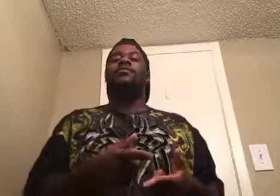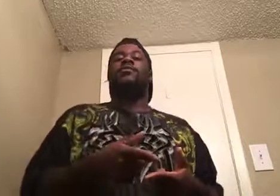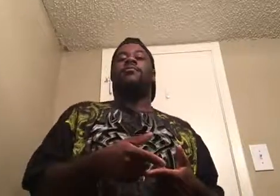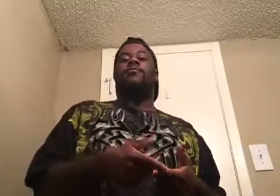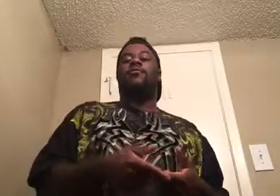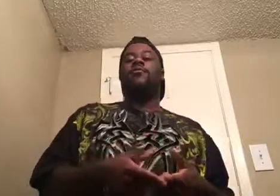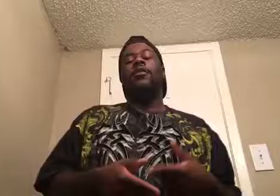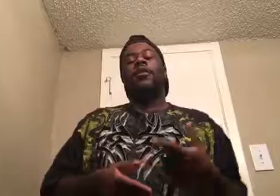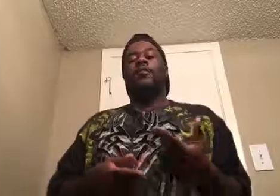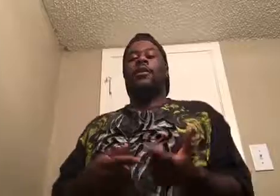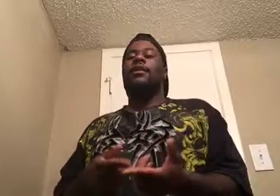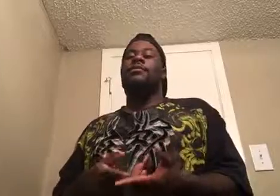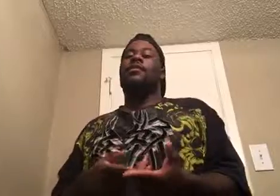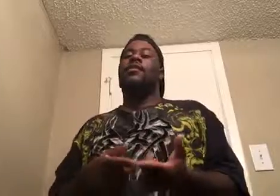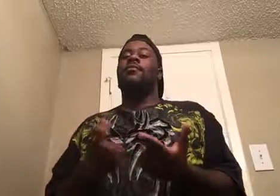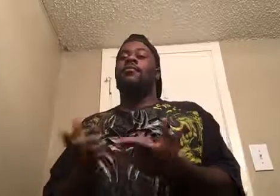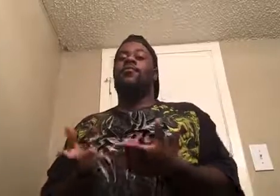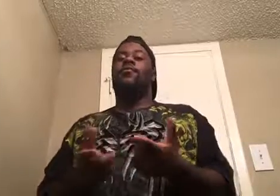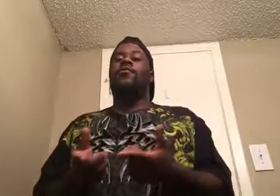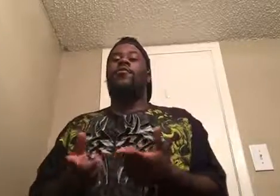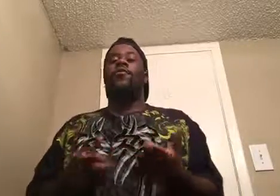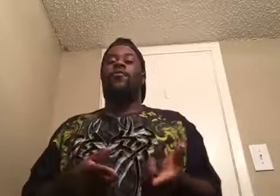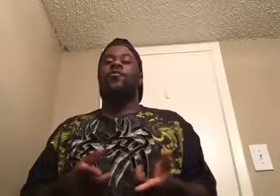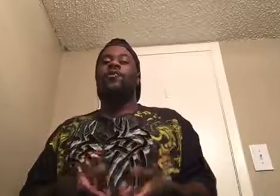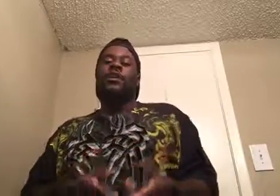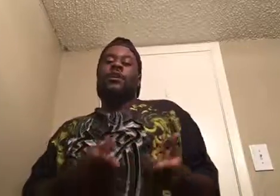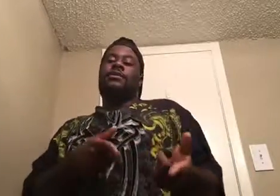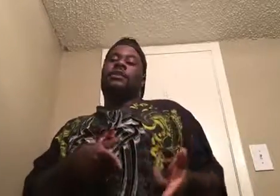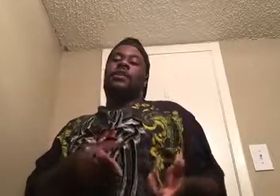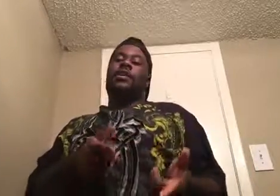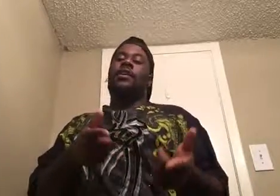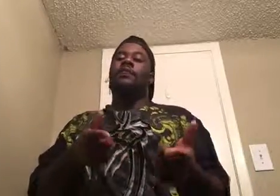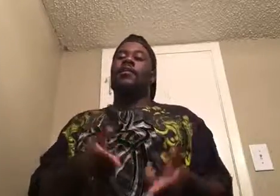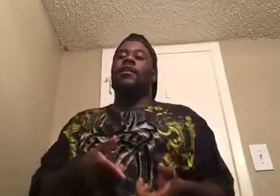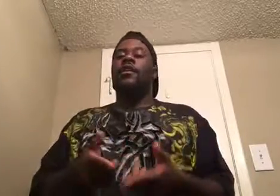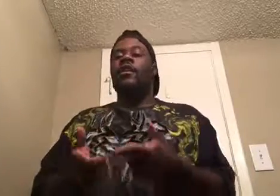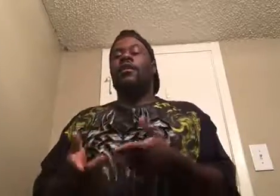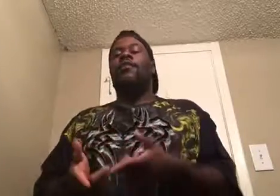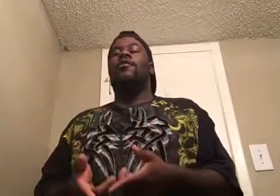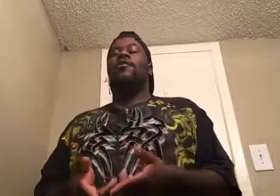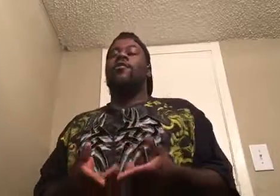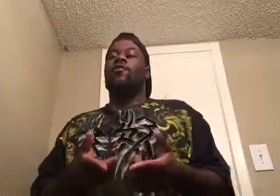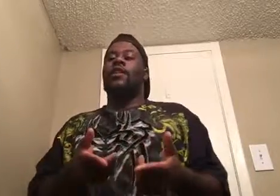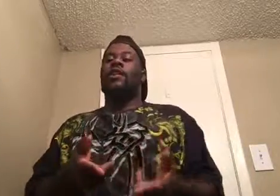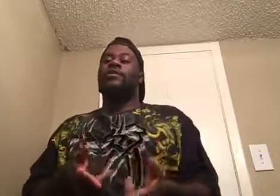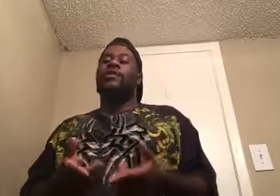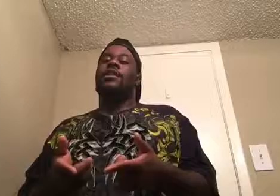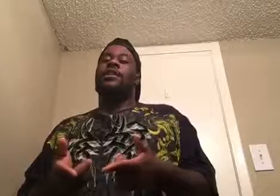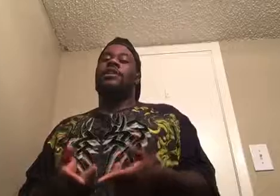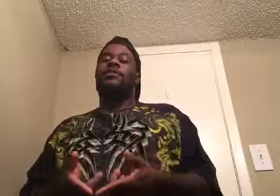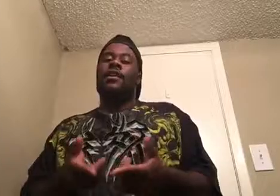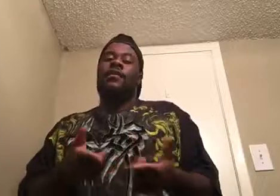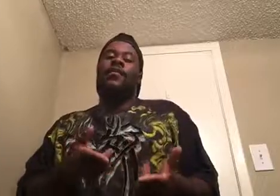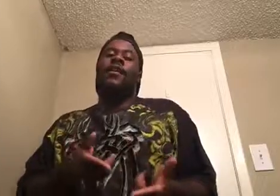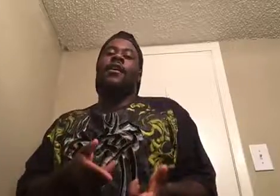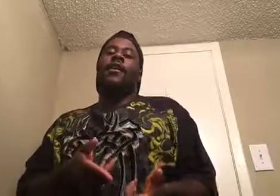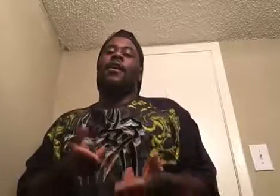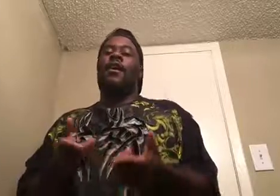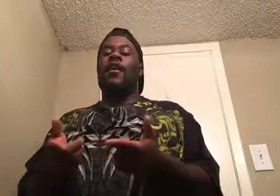to come through, place to come through. Send me your location, let's